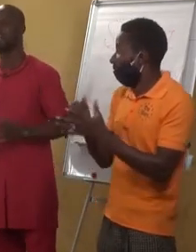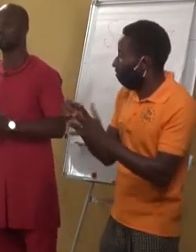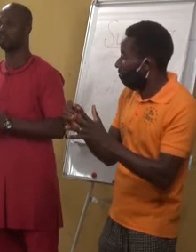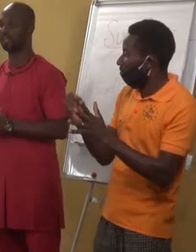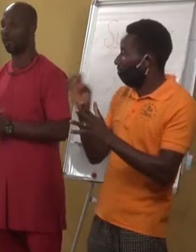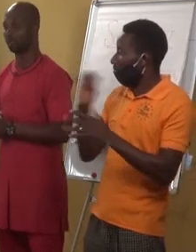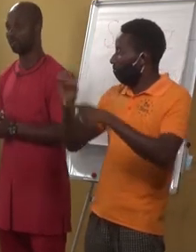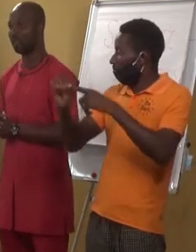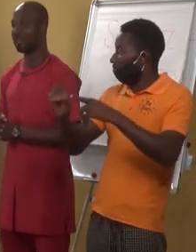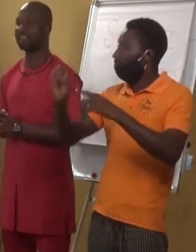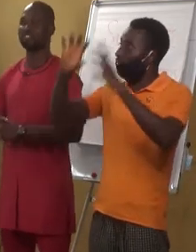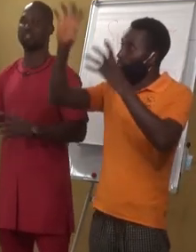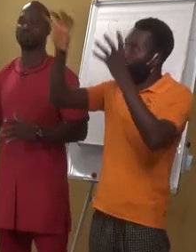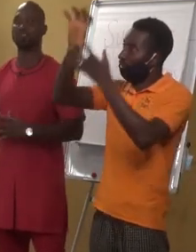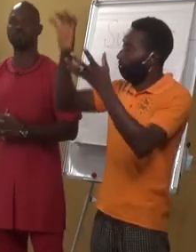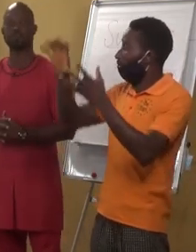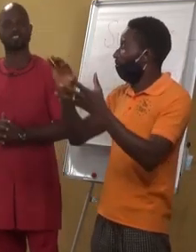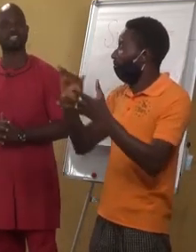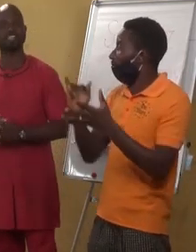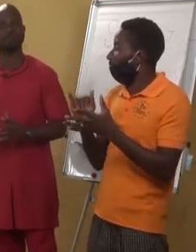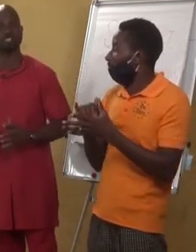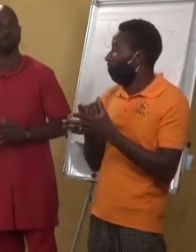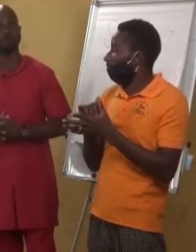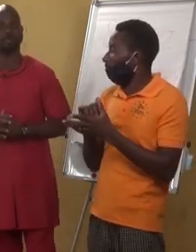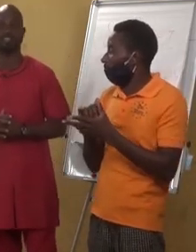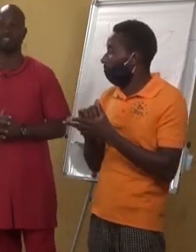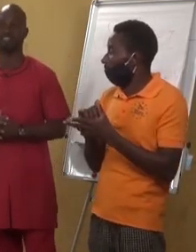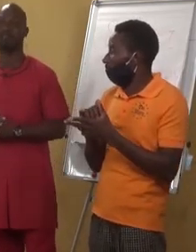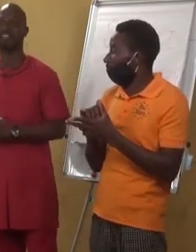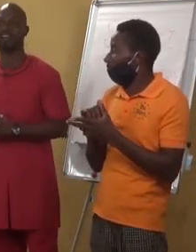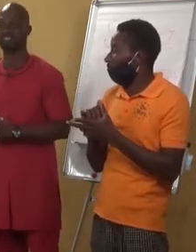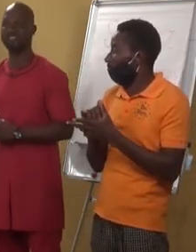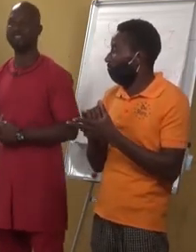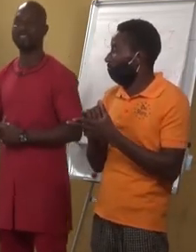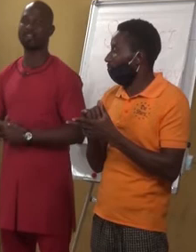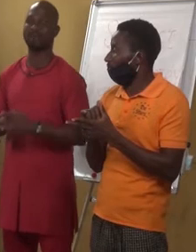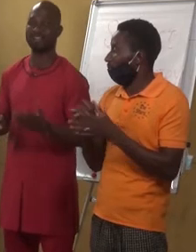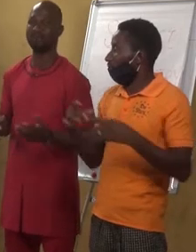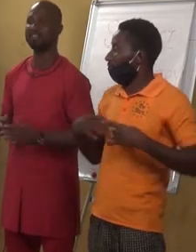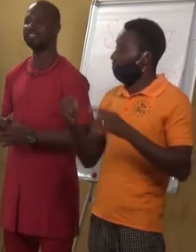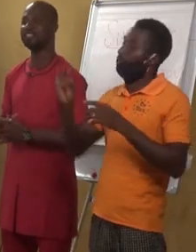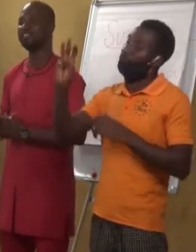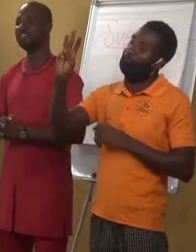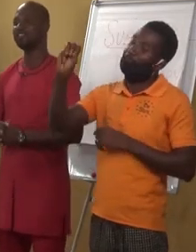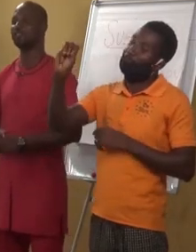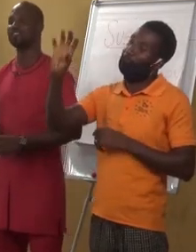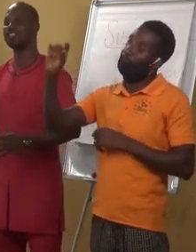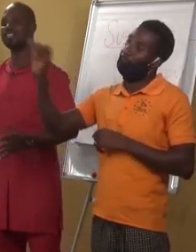of electron cloud, and that is responsible for certain important properties in metals like